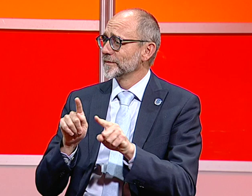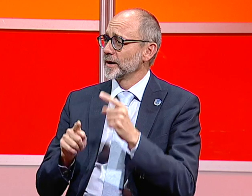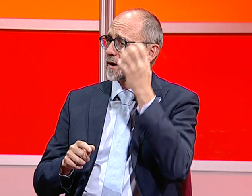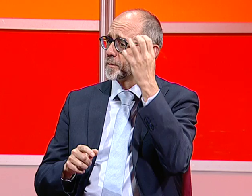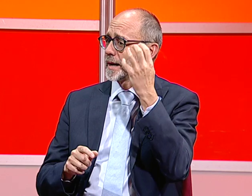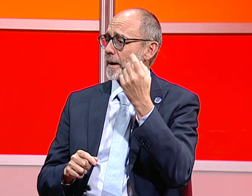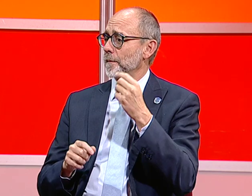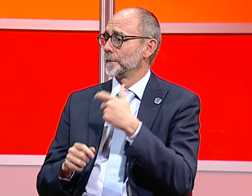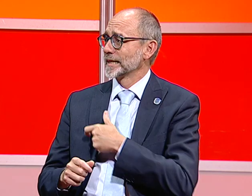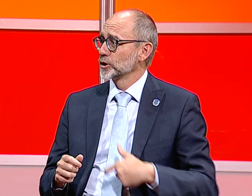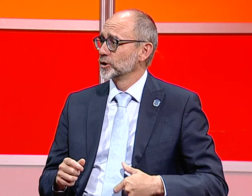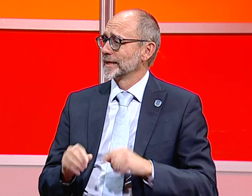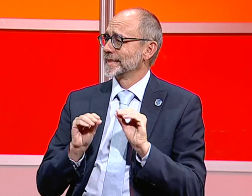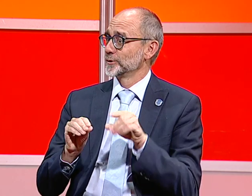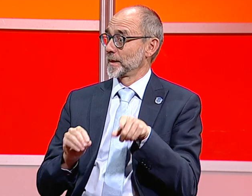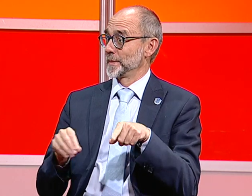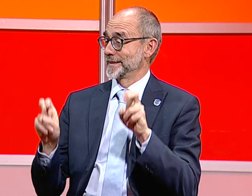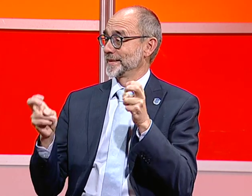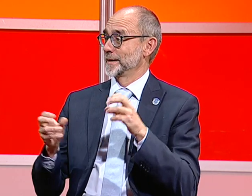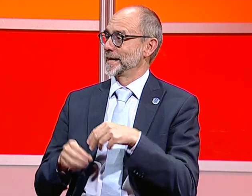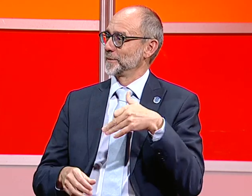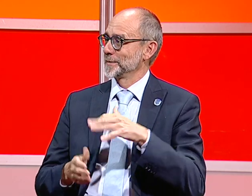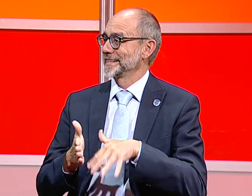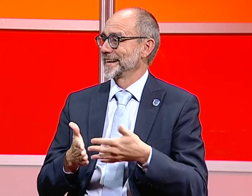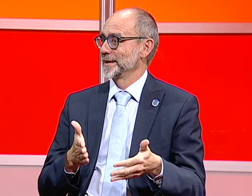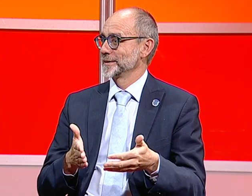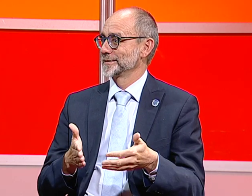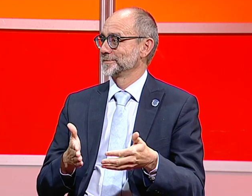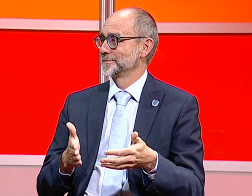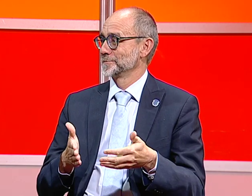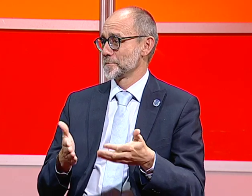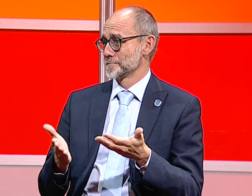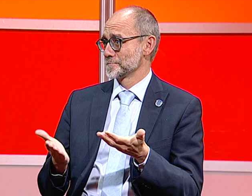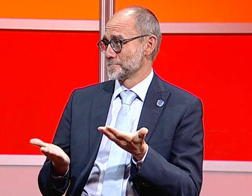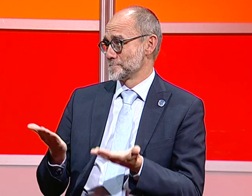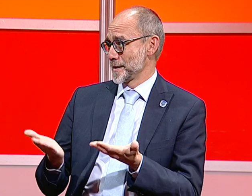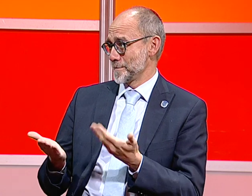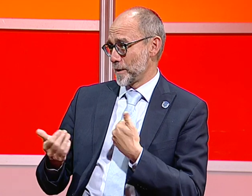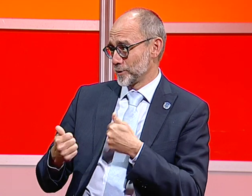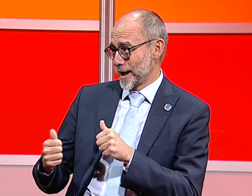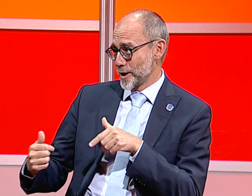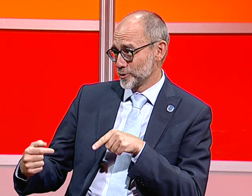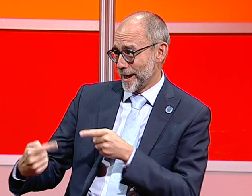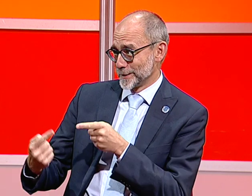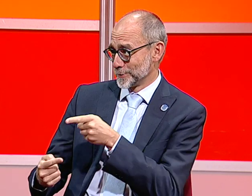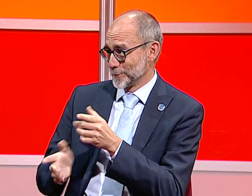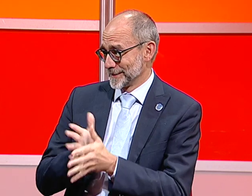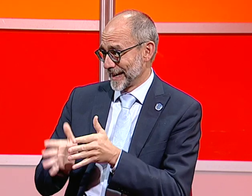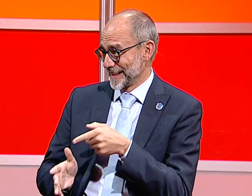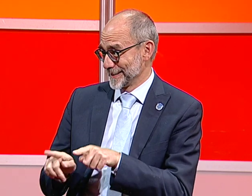UN wants us to lobby all governments to recognize the local or national sign languages.